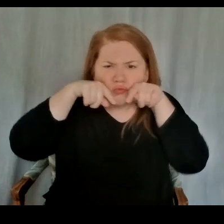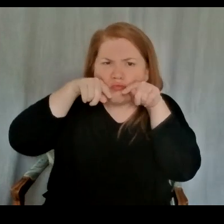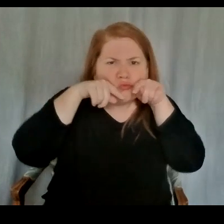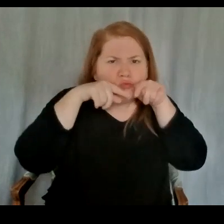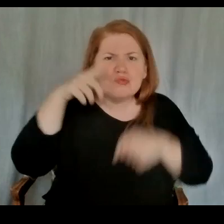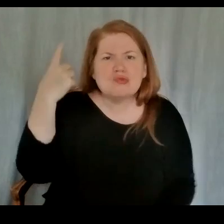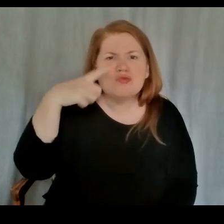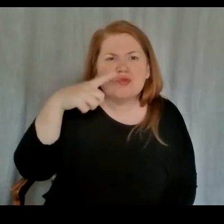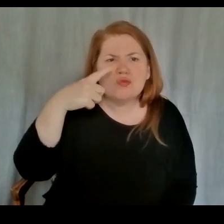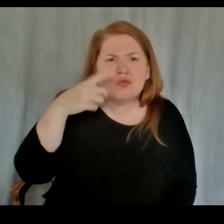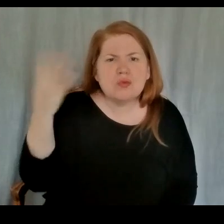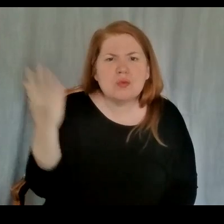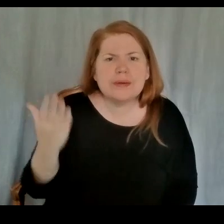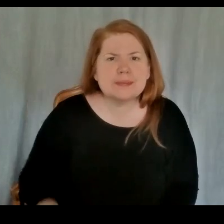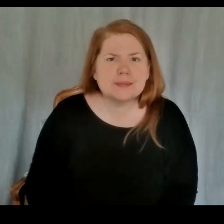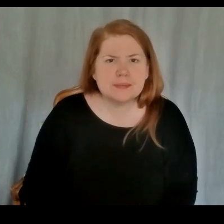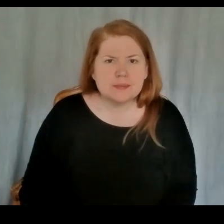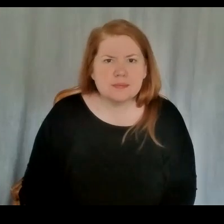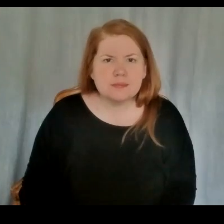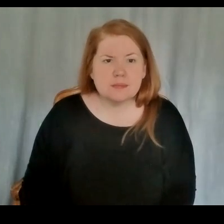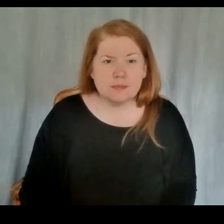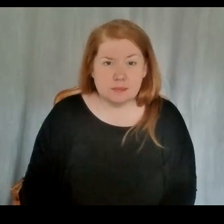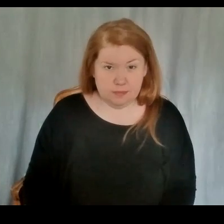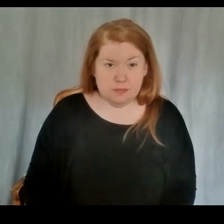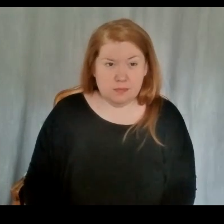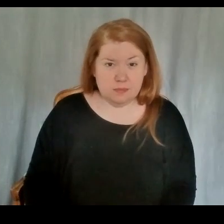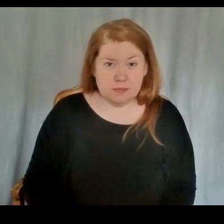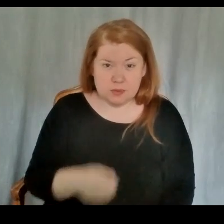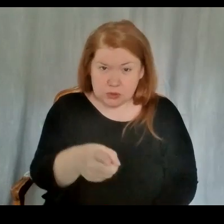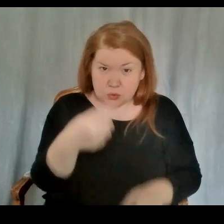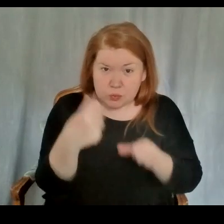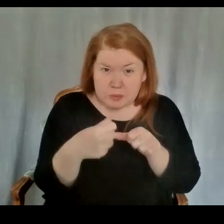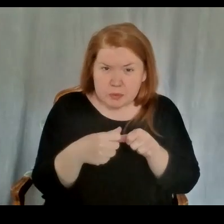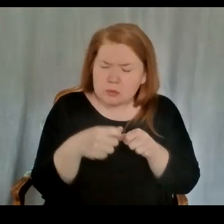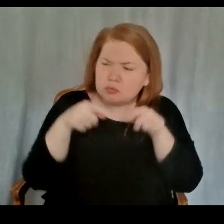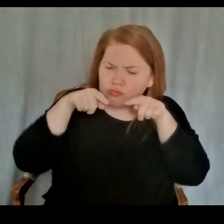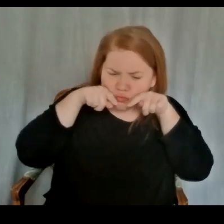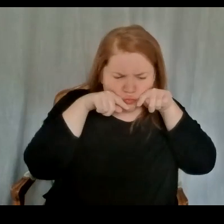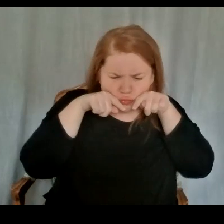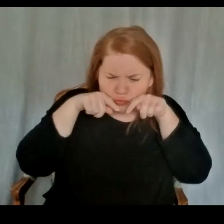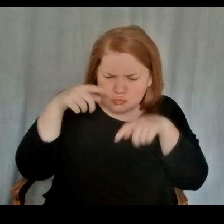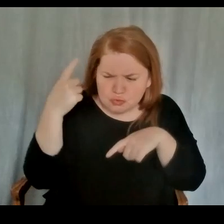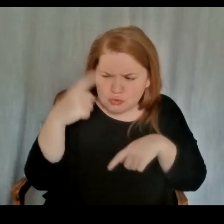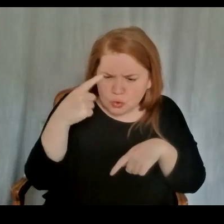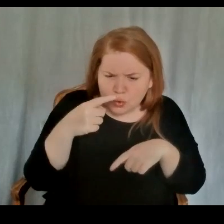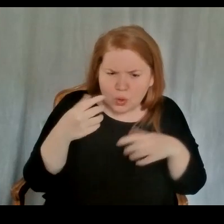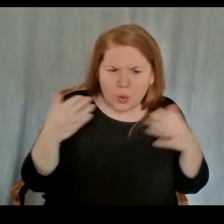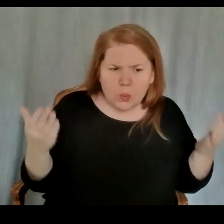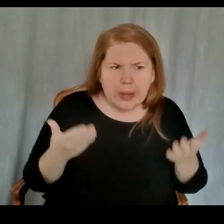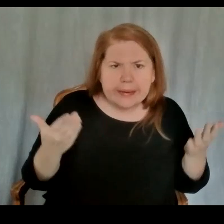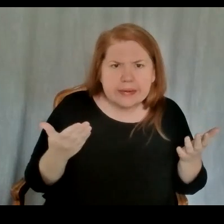use their antennae for? They also call them feelers. They use their antennae